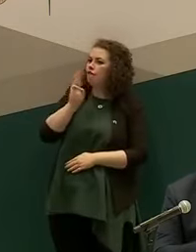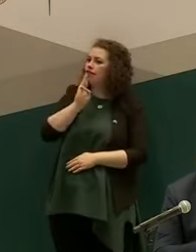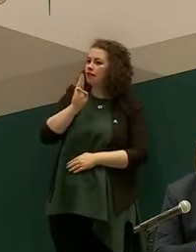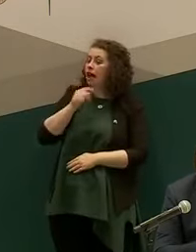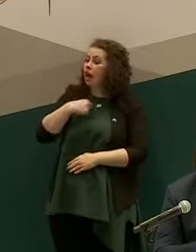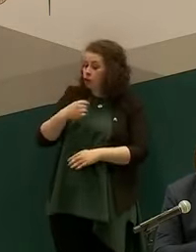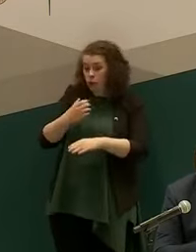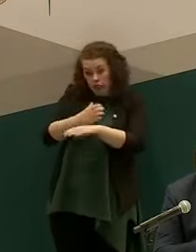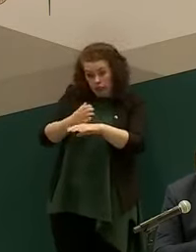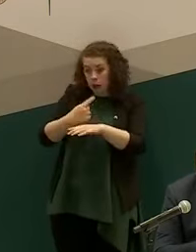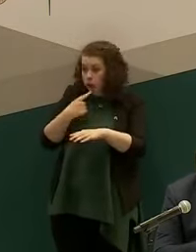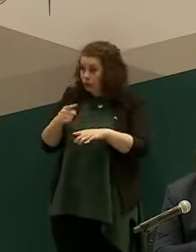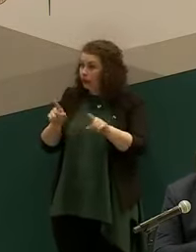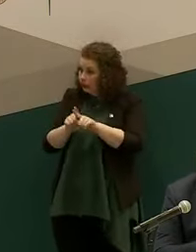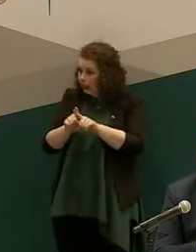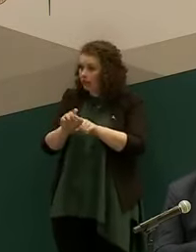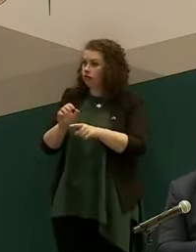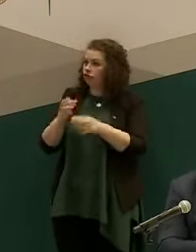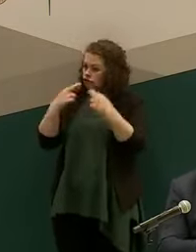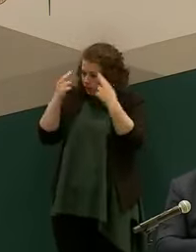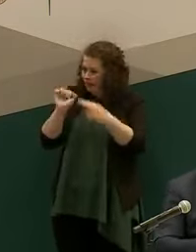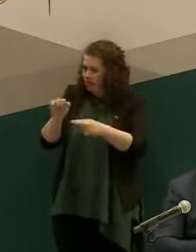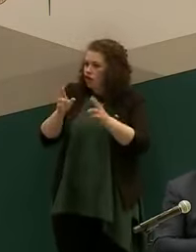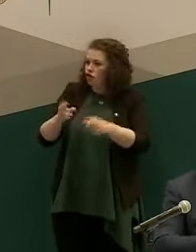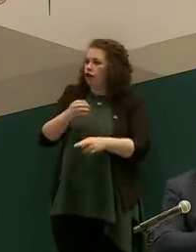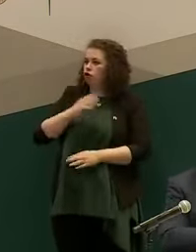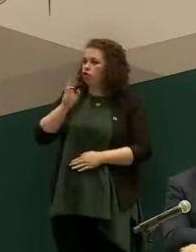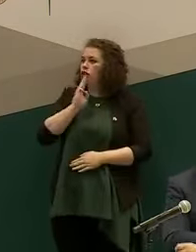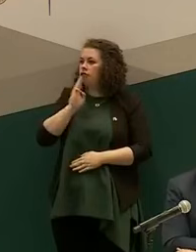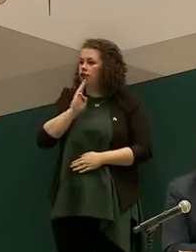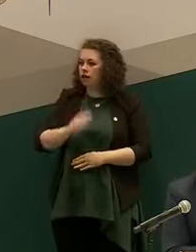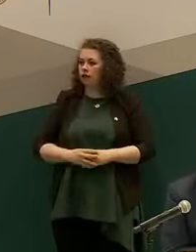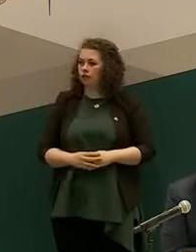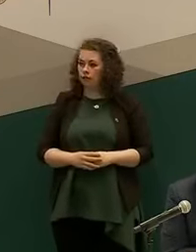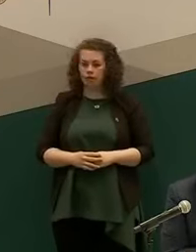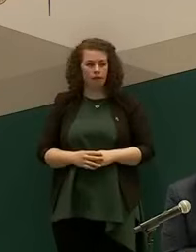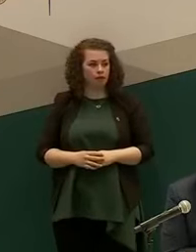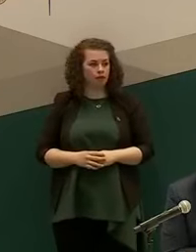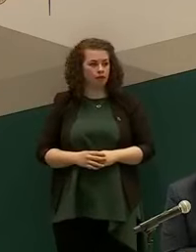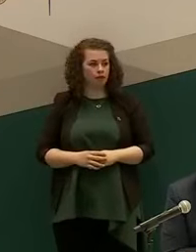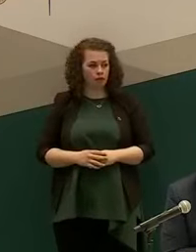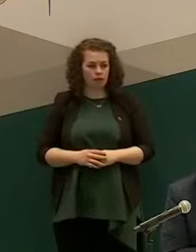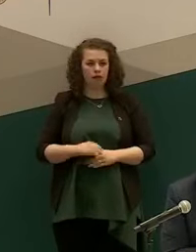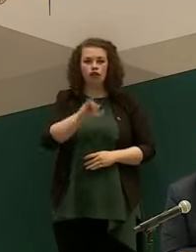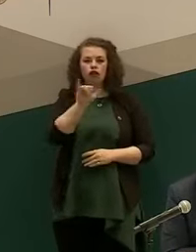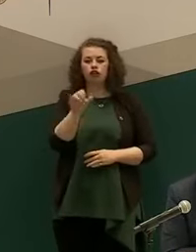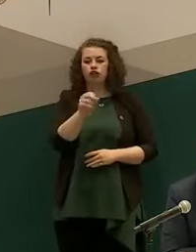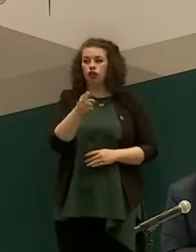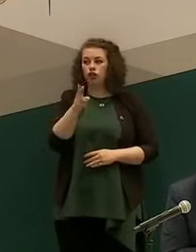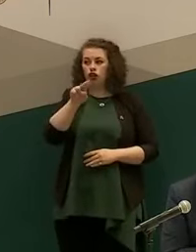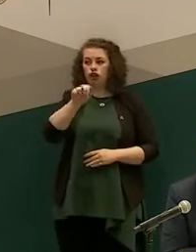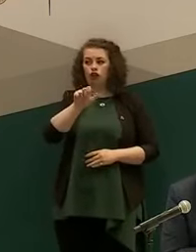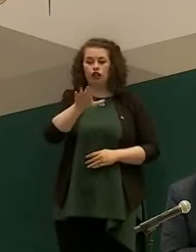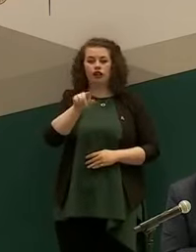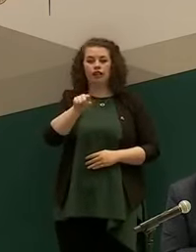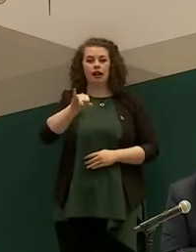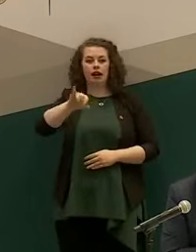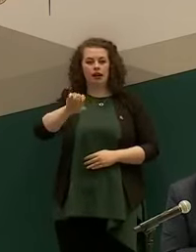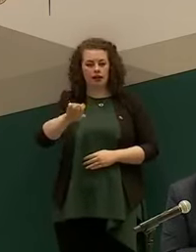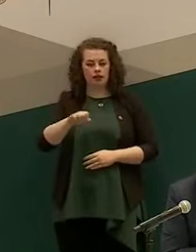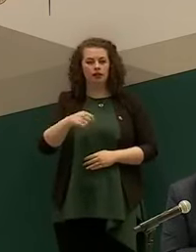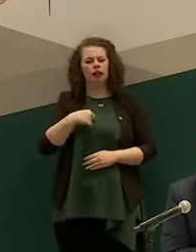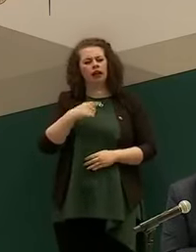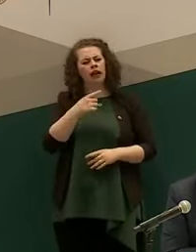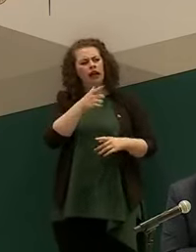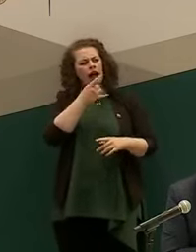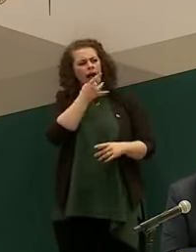strongly uphold those. Thanks, Paul. Ronan Duffy from the Journal.ie. Just a quick one on testing, Tony. I think you